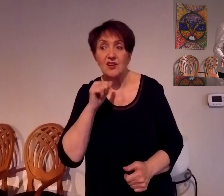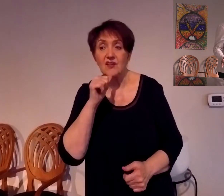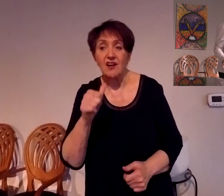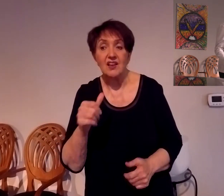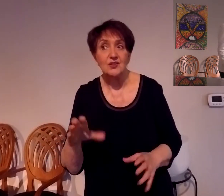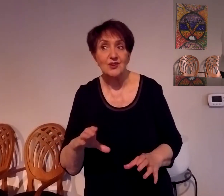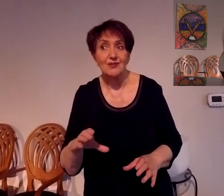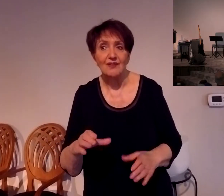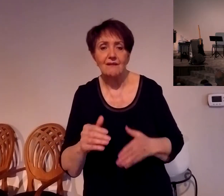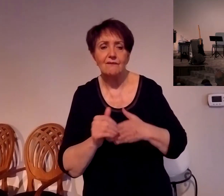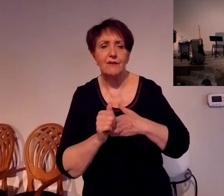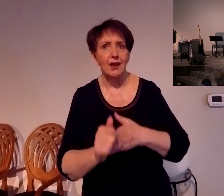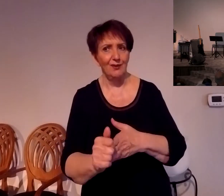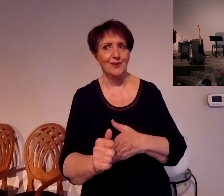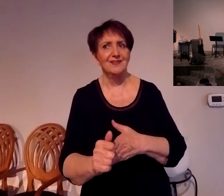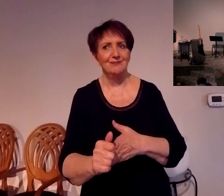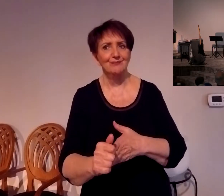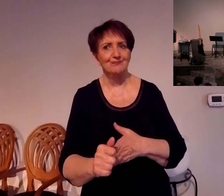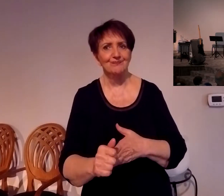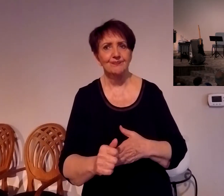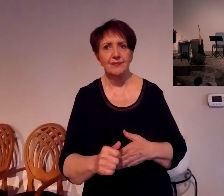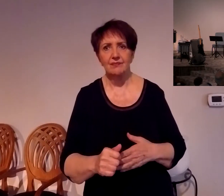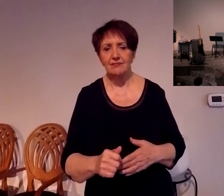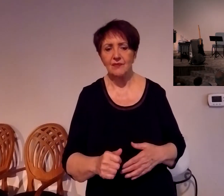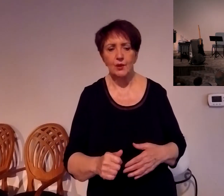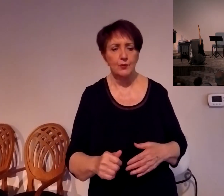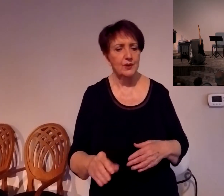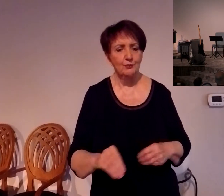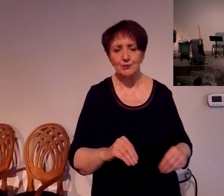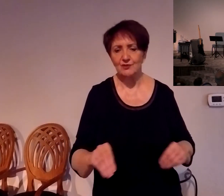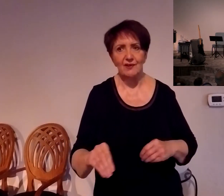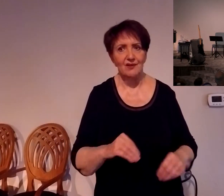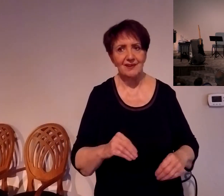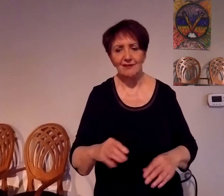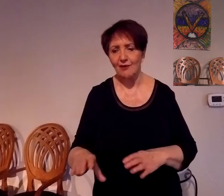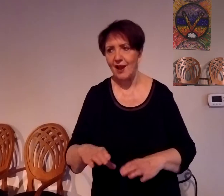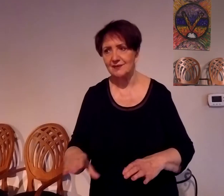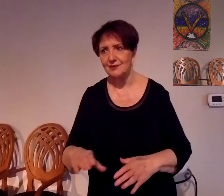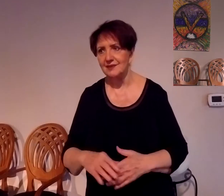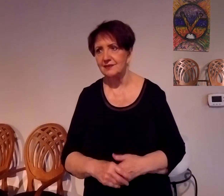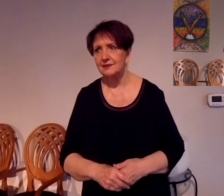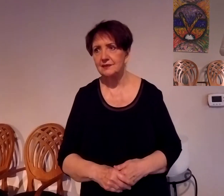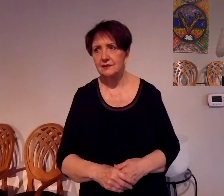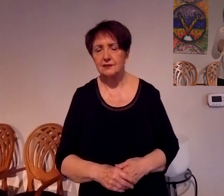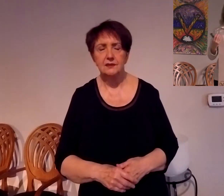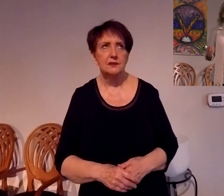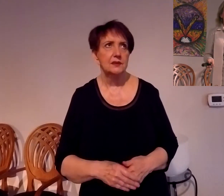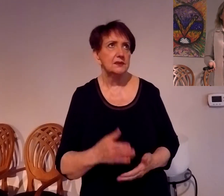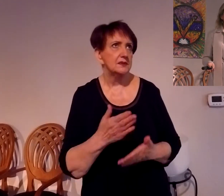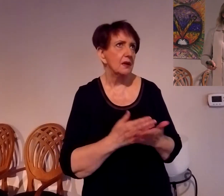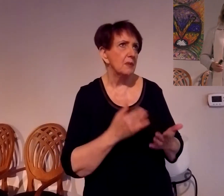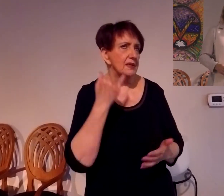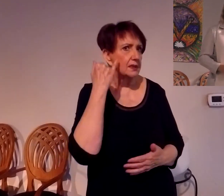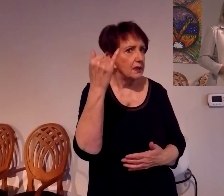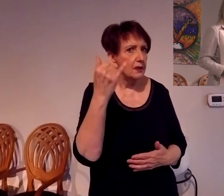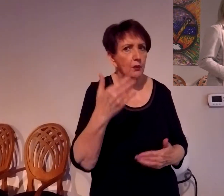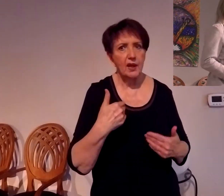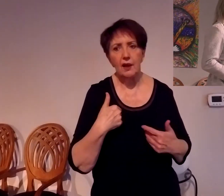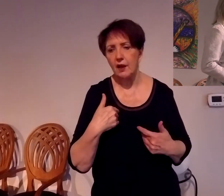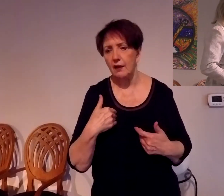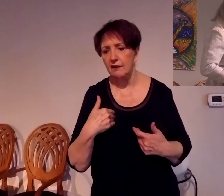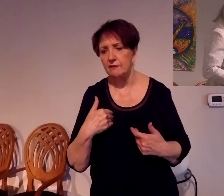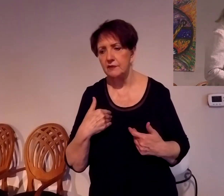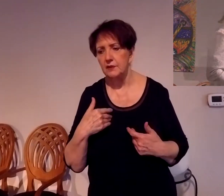don't follow it. We don't act on it. We don't move on it. some creative idea, whatever it is,